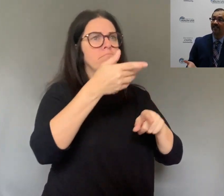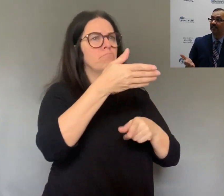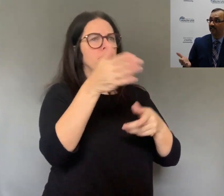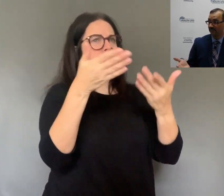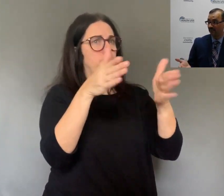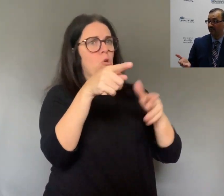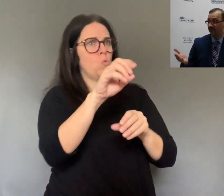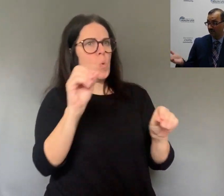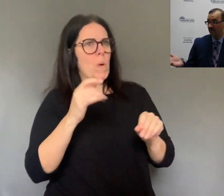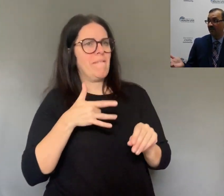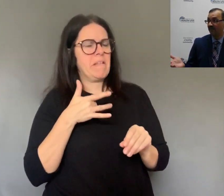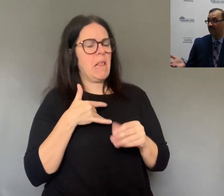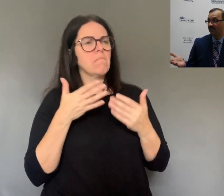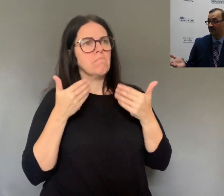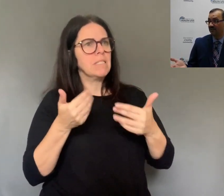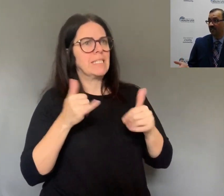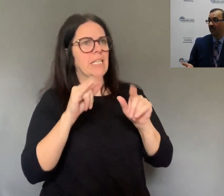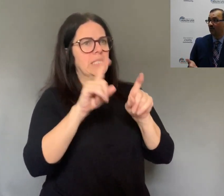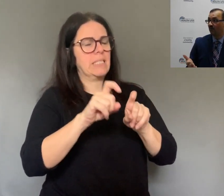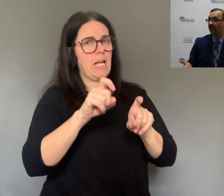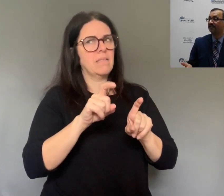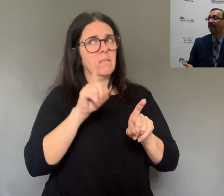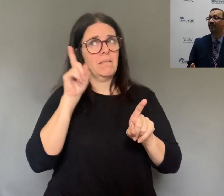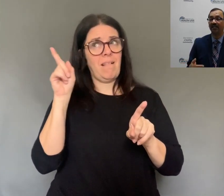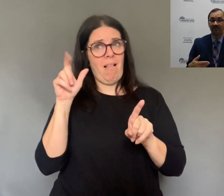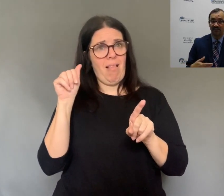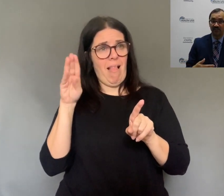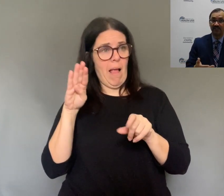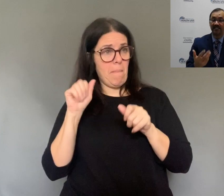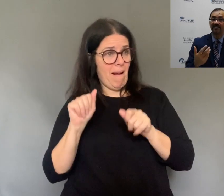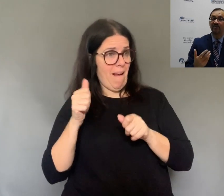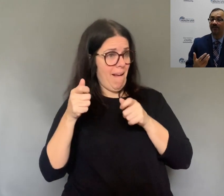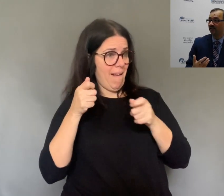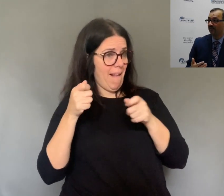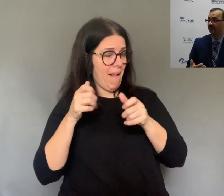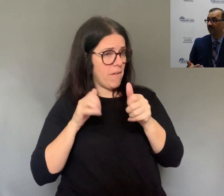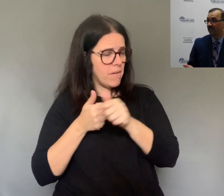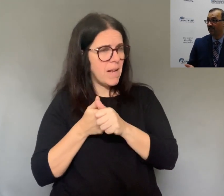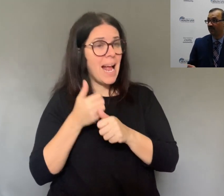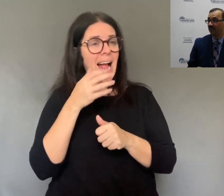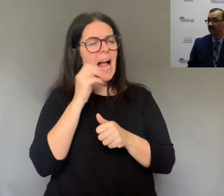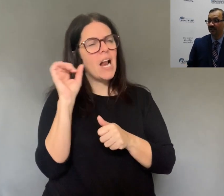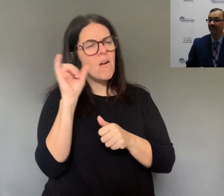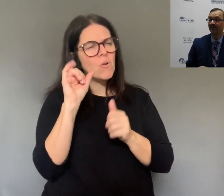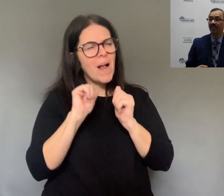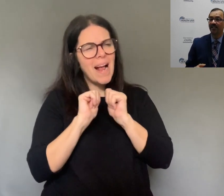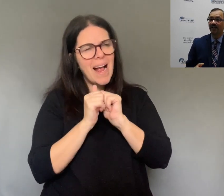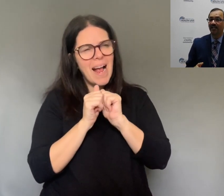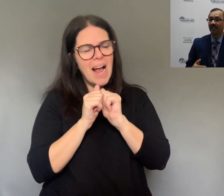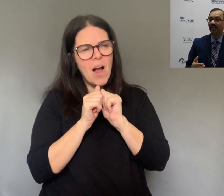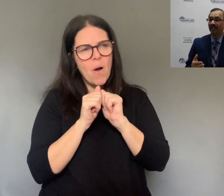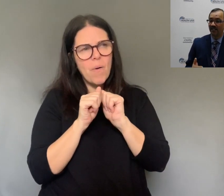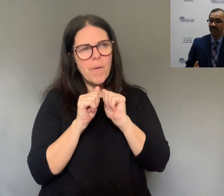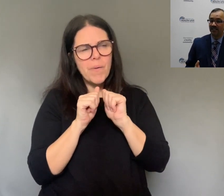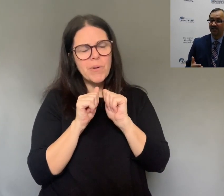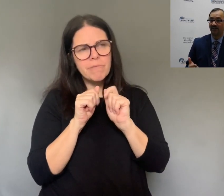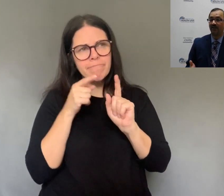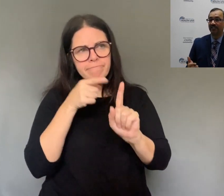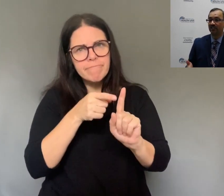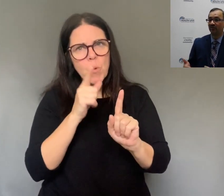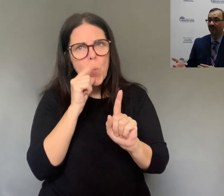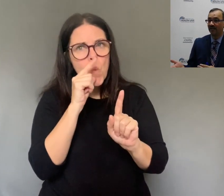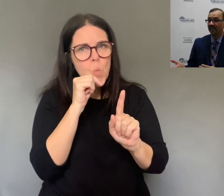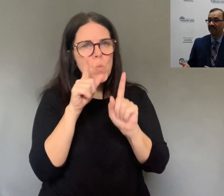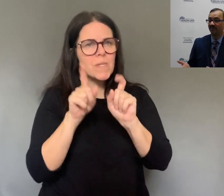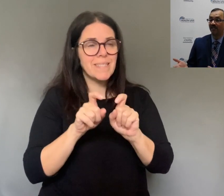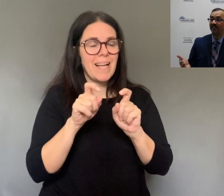that level of confidence to say what is happening with the asymptomatic people in the community. And again, this all needs